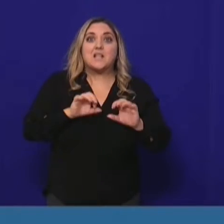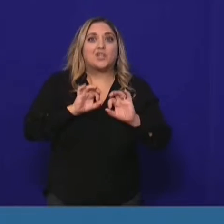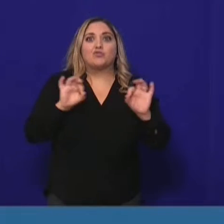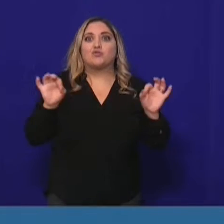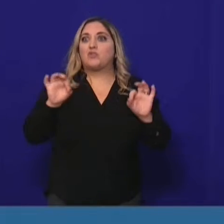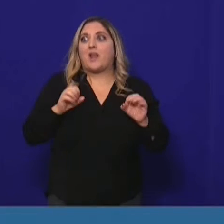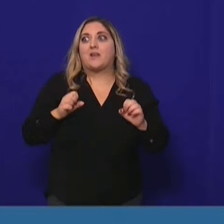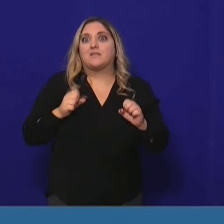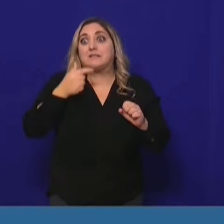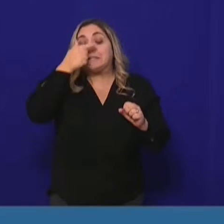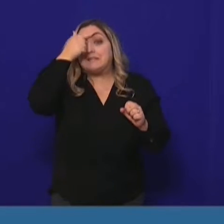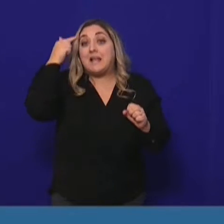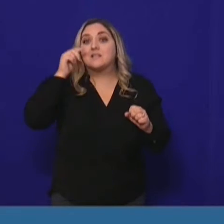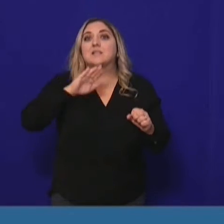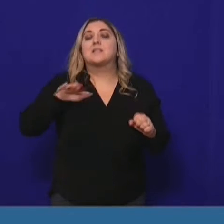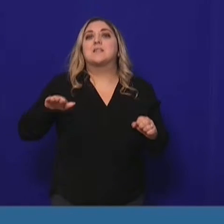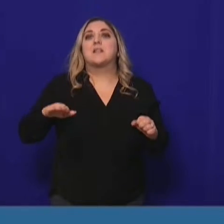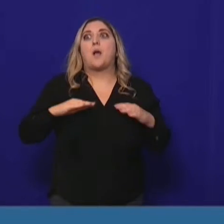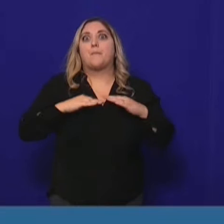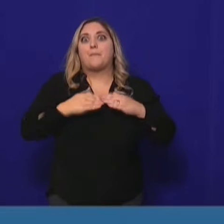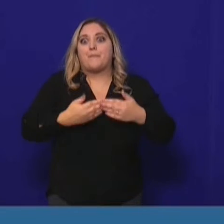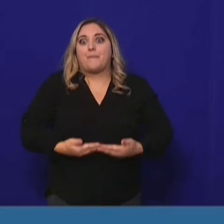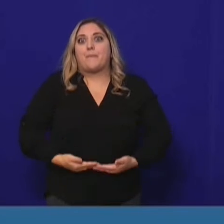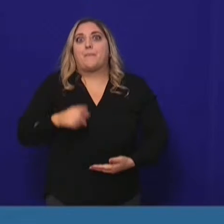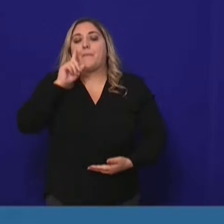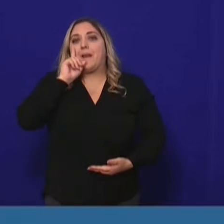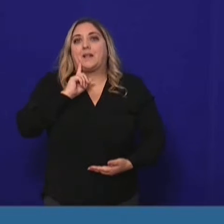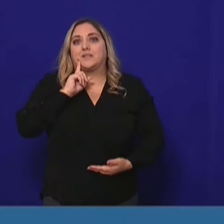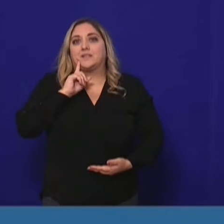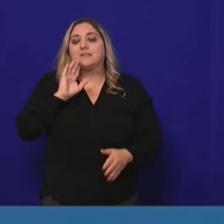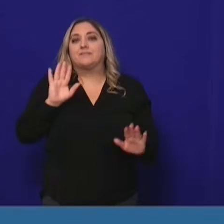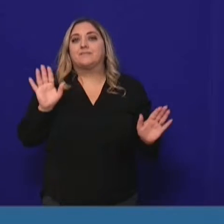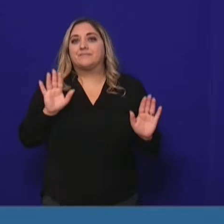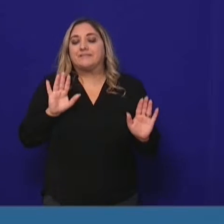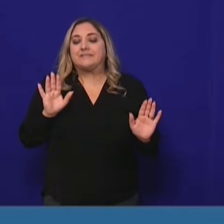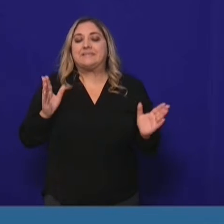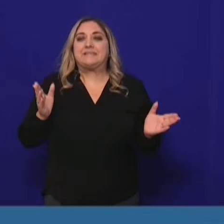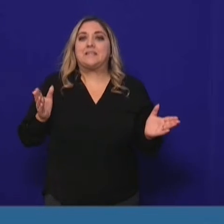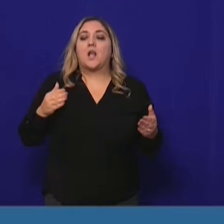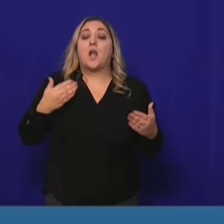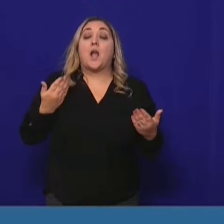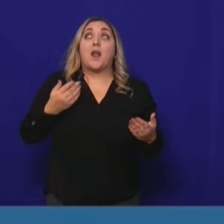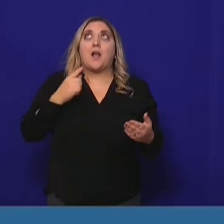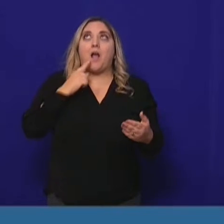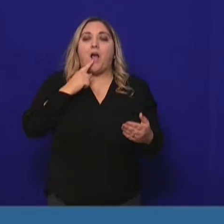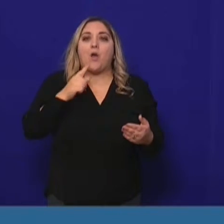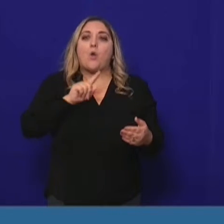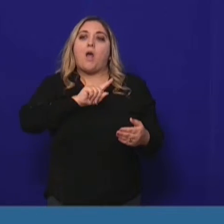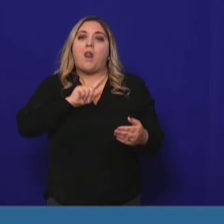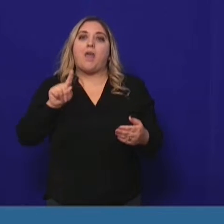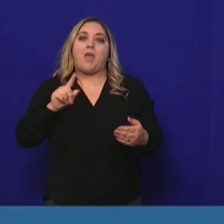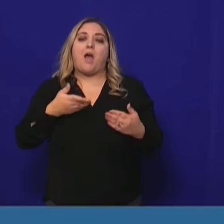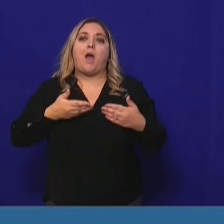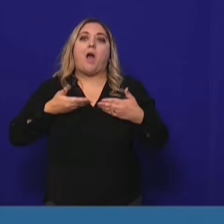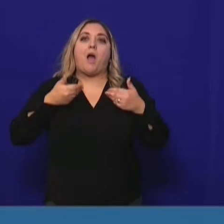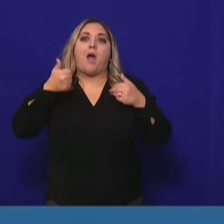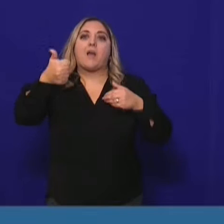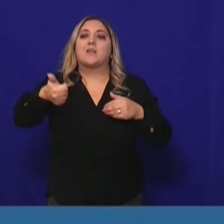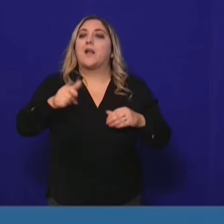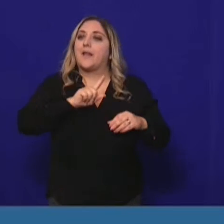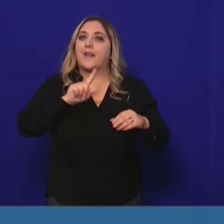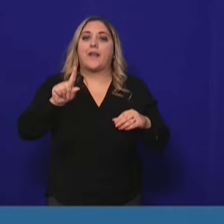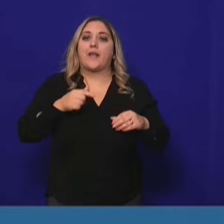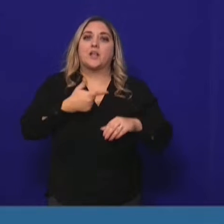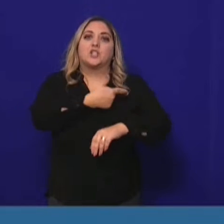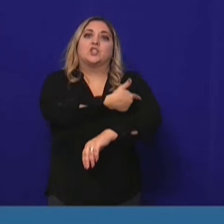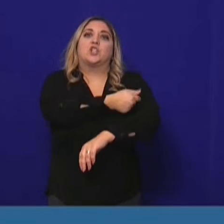studjata fuq nisa li huma tqal. Allura wkoll il-kumpaniji li qegħdin manifatturaw dawn il-vaccines qed jgħidulna biex huma